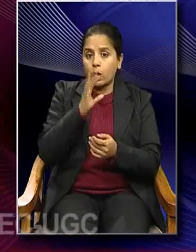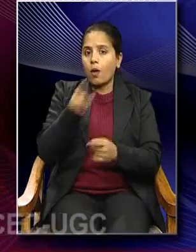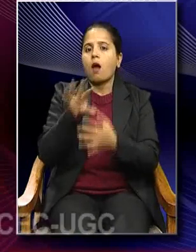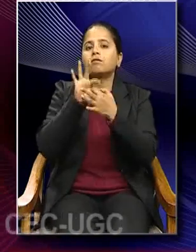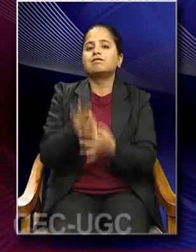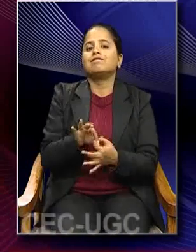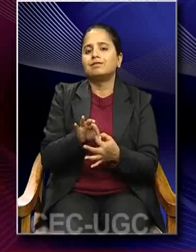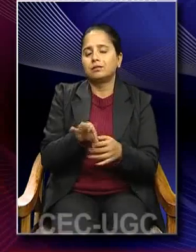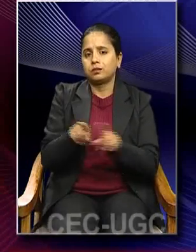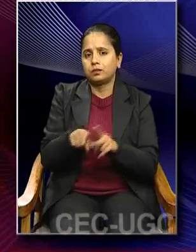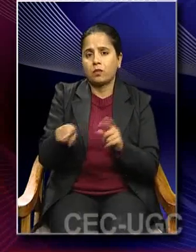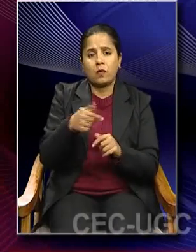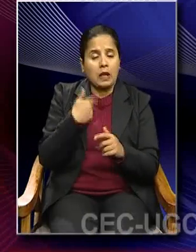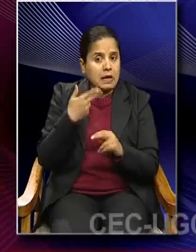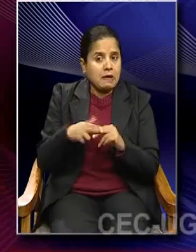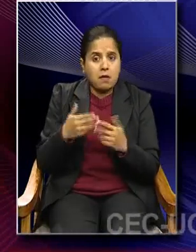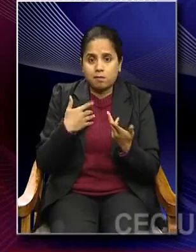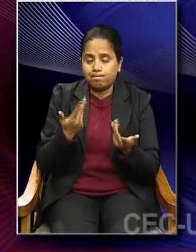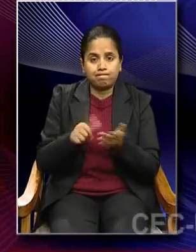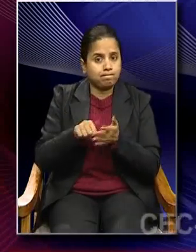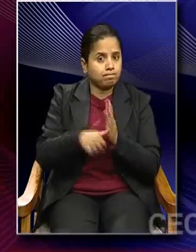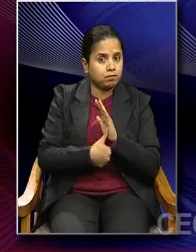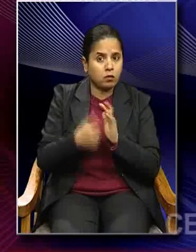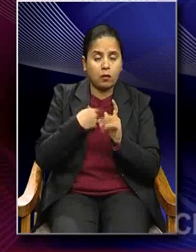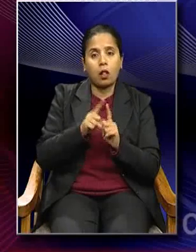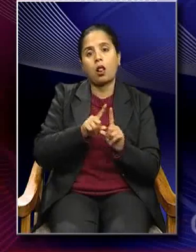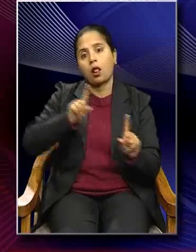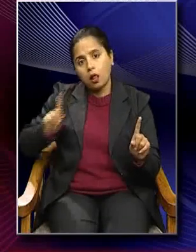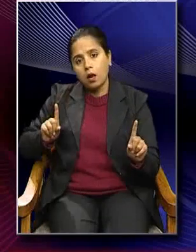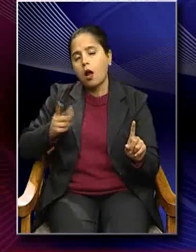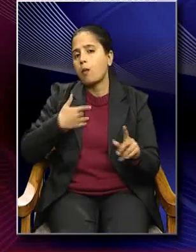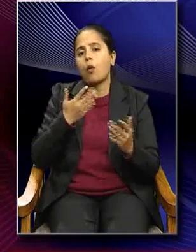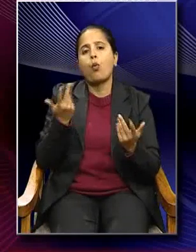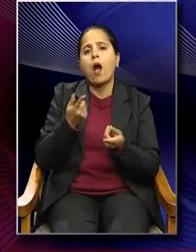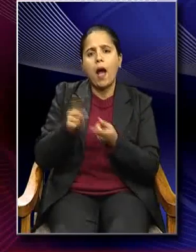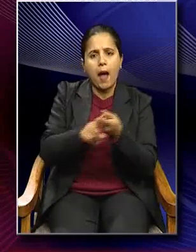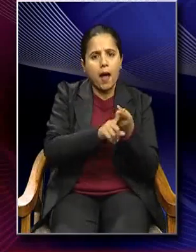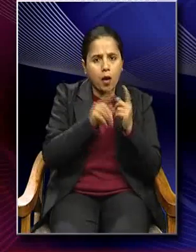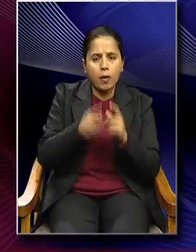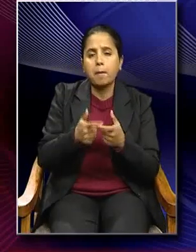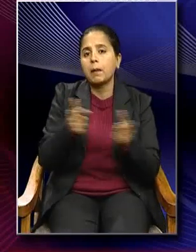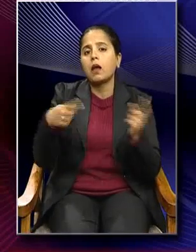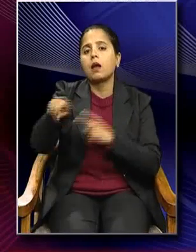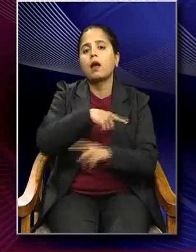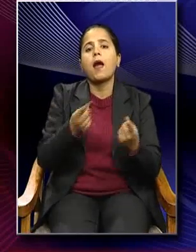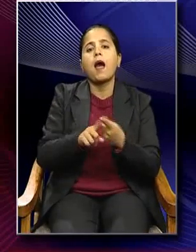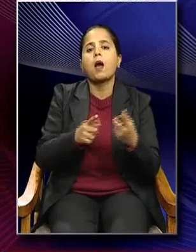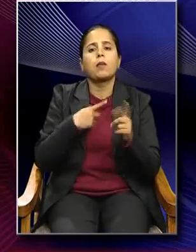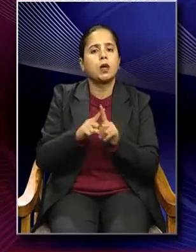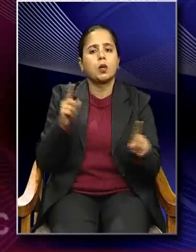connect, that we cannot kind of stay away from what is happening in the larger context.